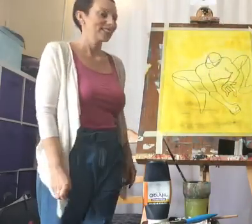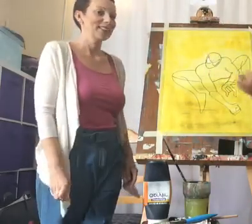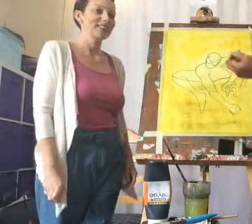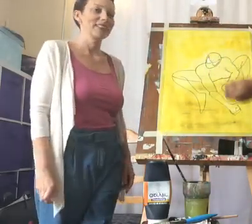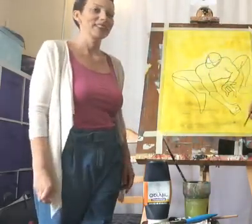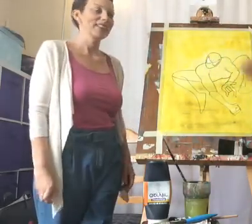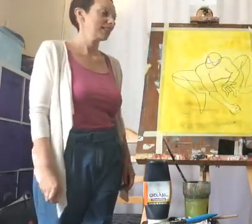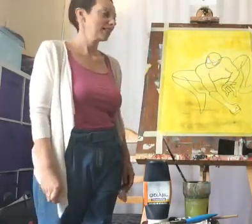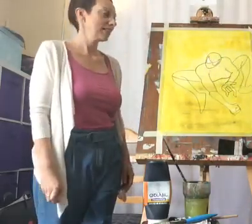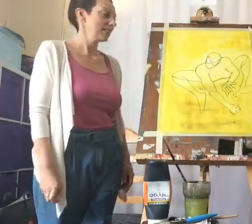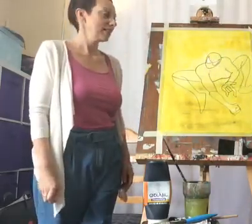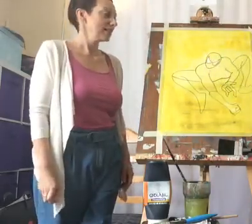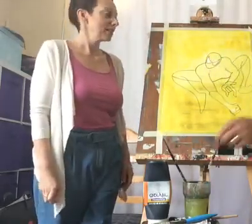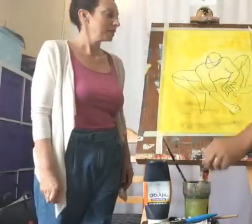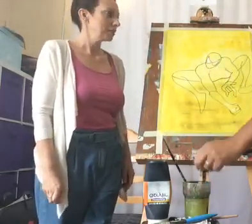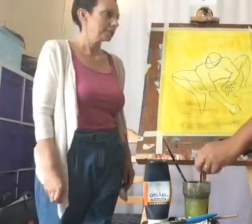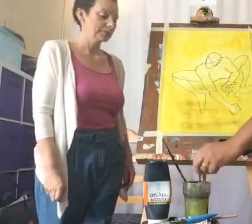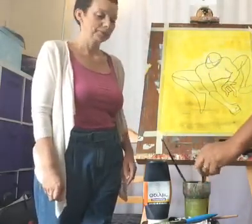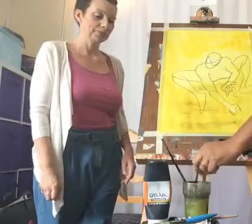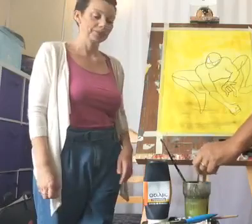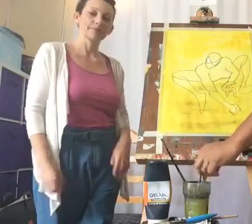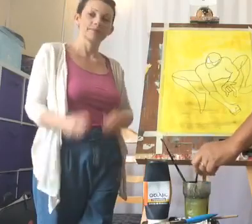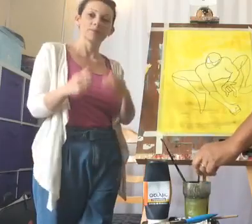There, go. That's it, I'll finish with the white.